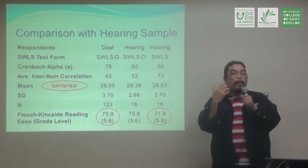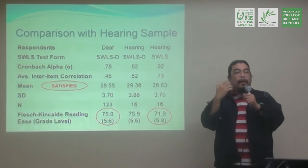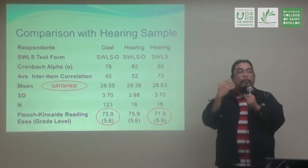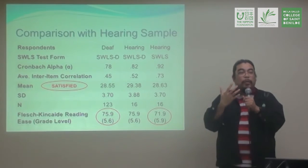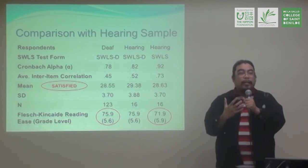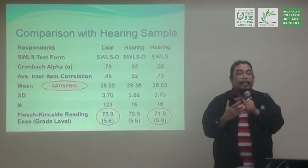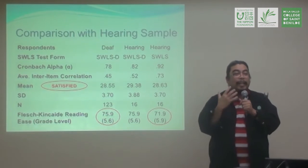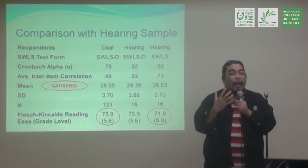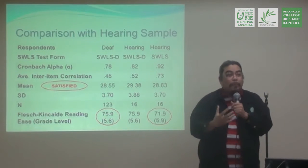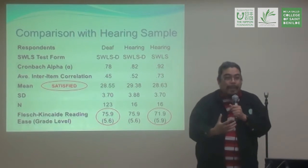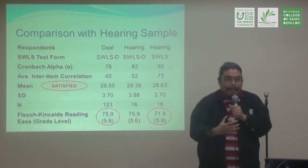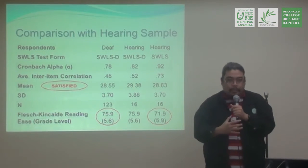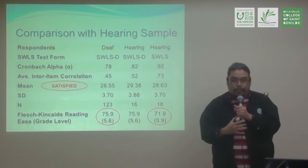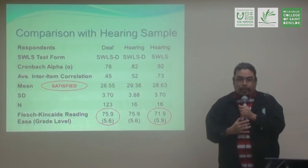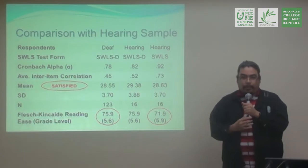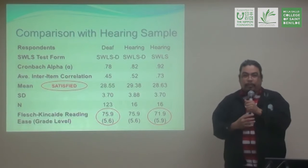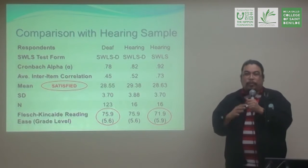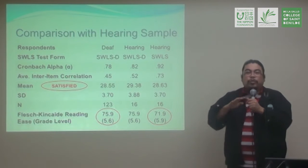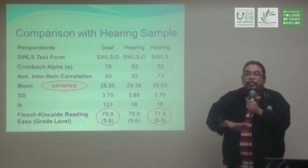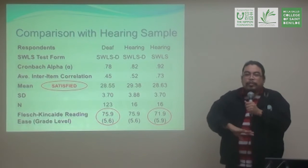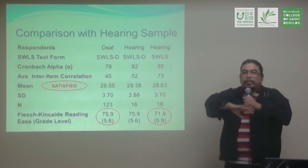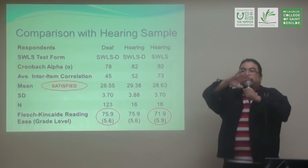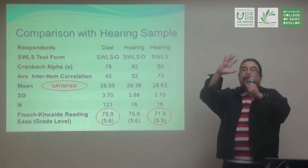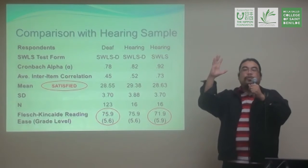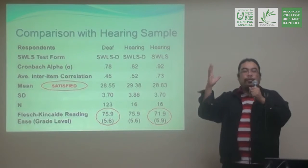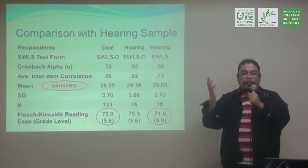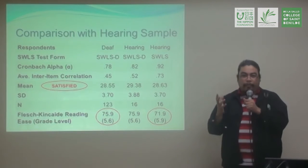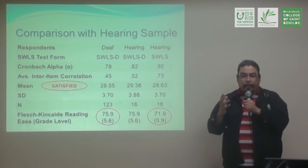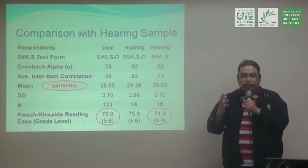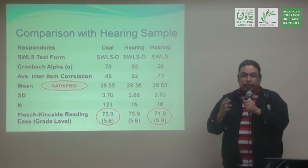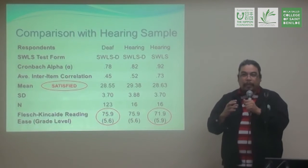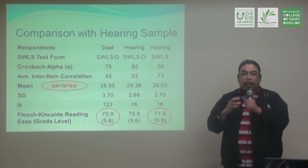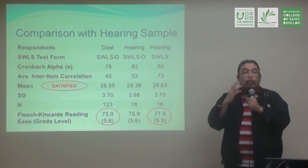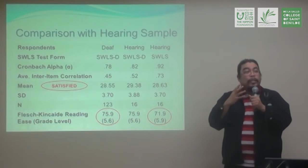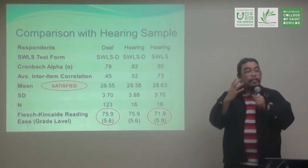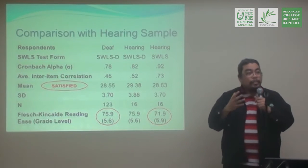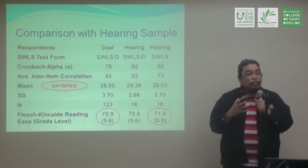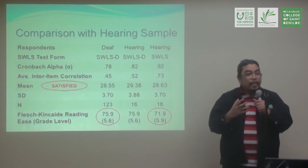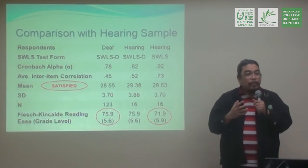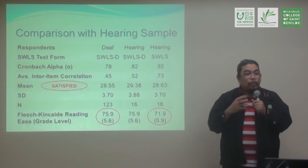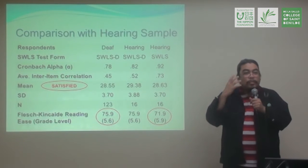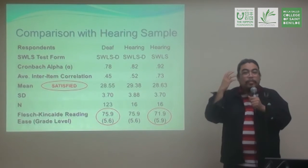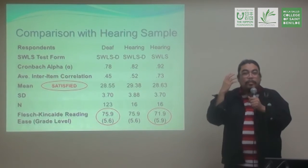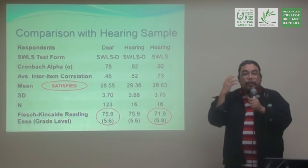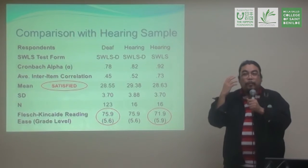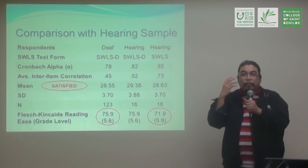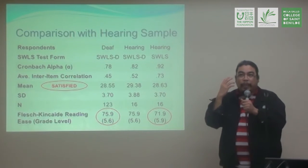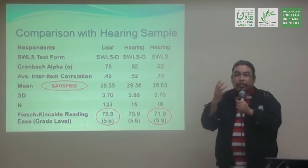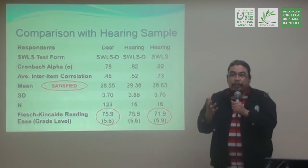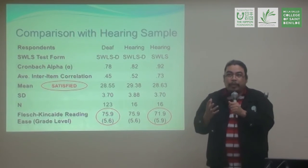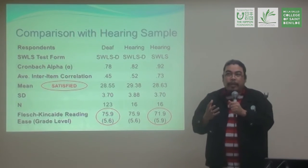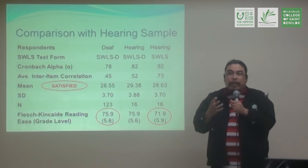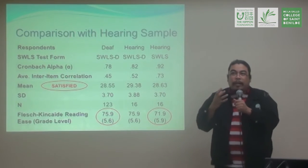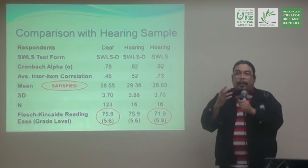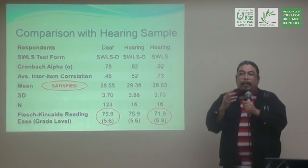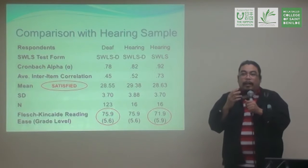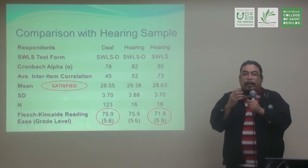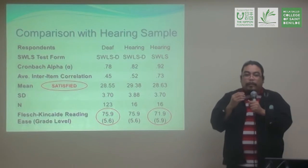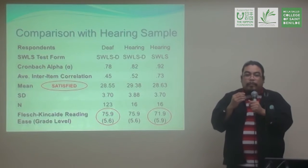the practical application, those are just a bunch of numbers, but what does it mean? What does your